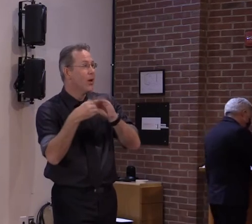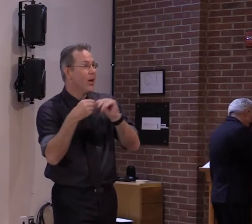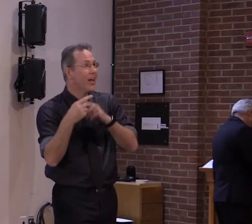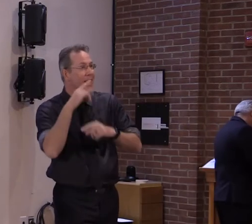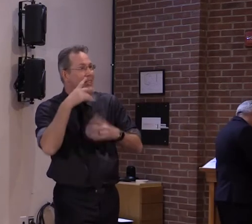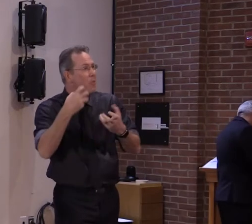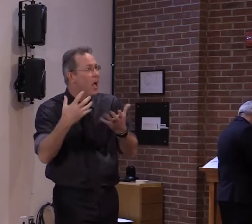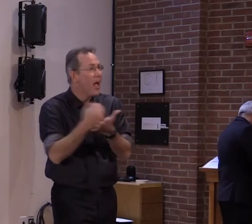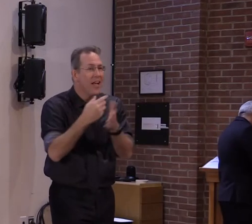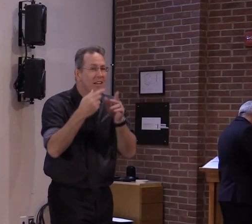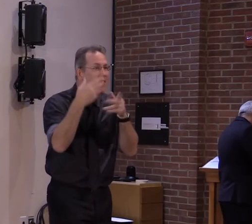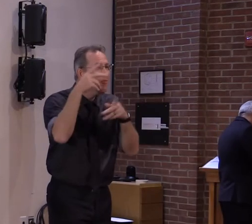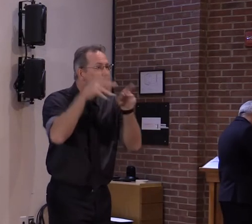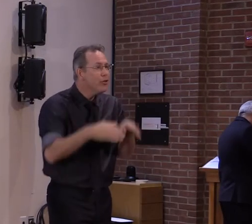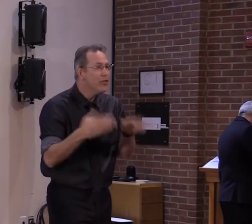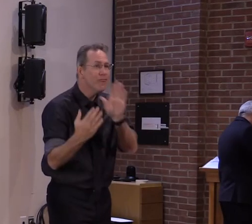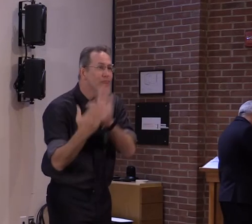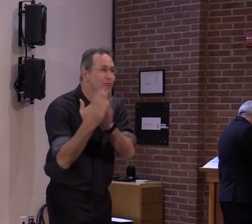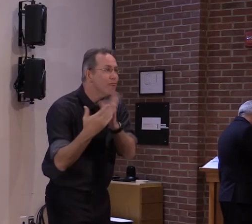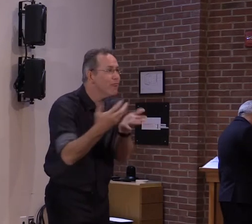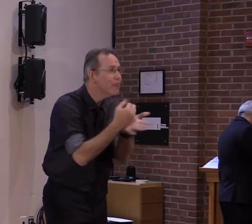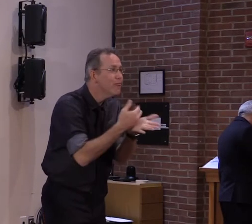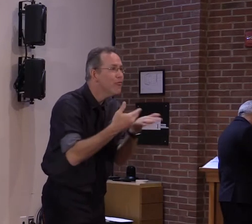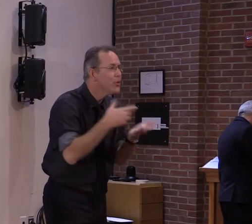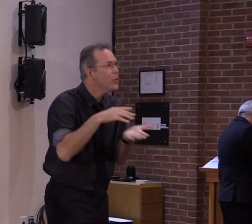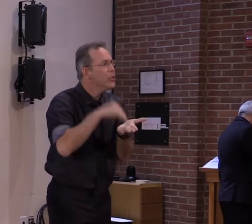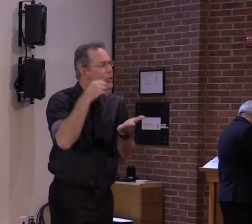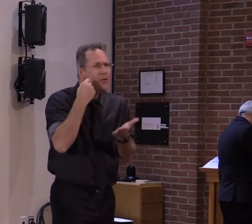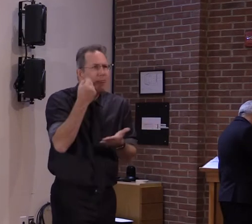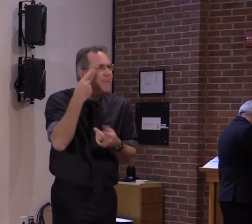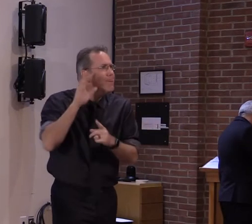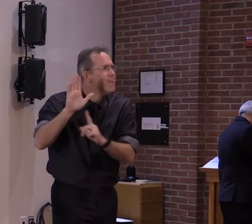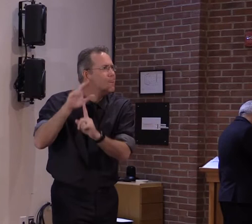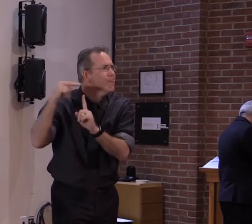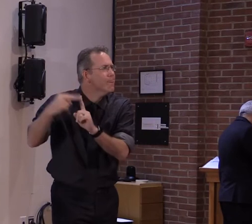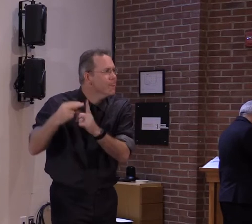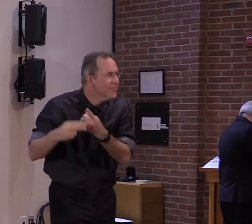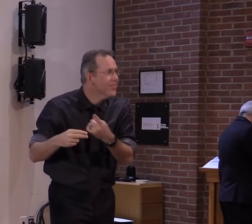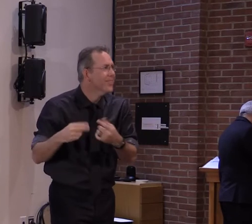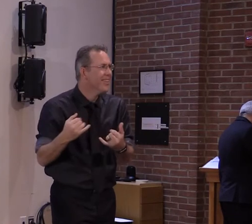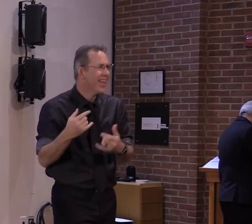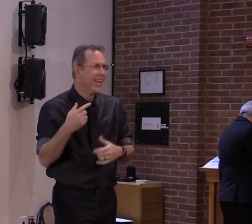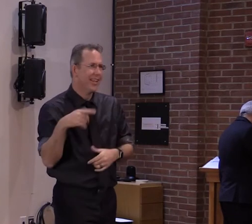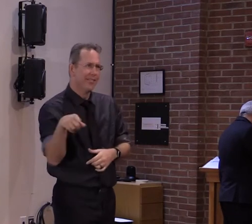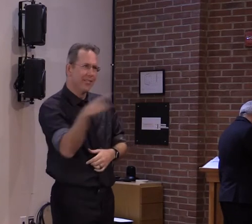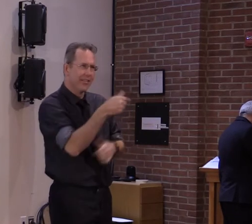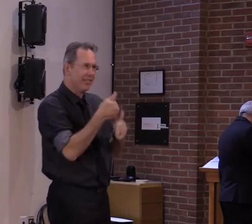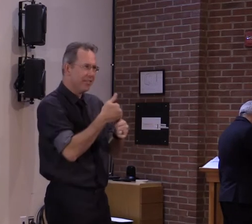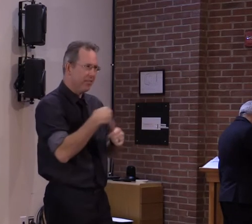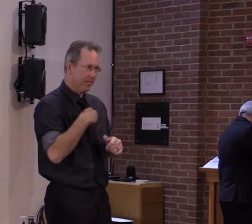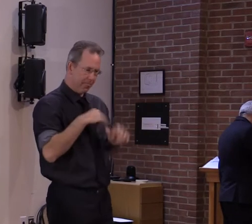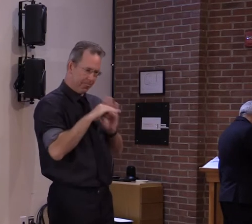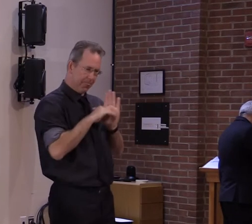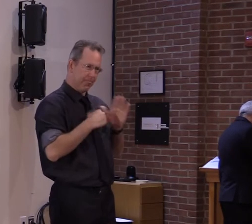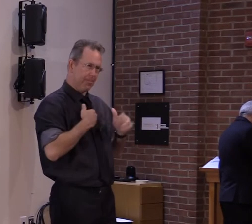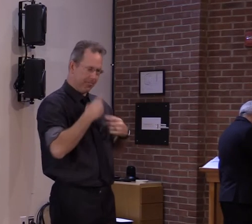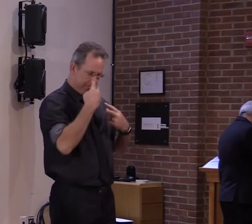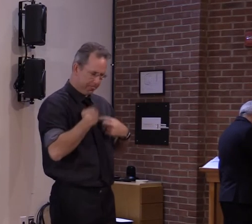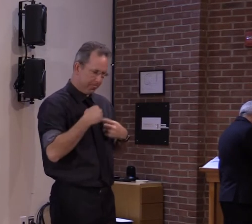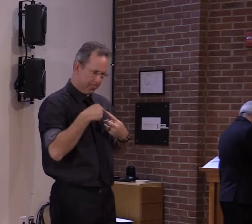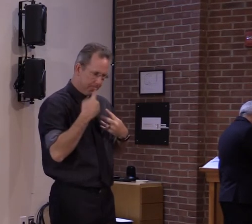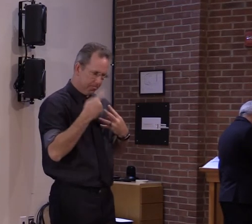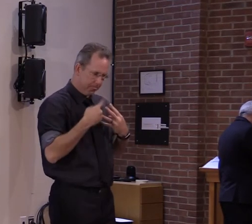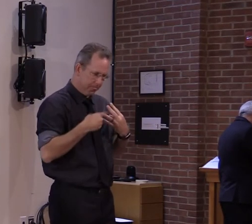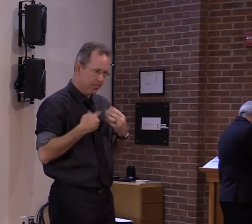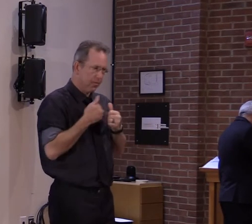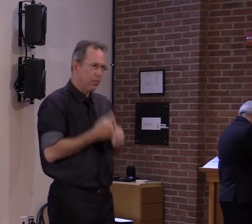specific guidance that schools have that I won't repeat today, that ensure the safety of students and teachers. And the students